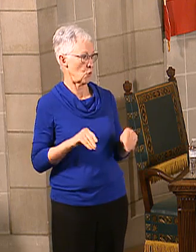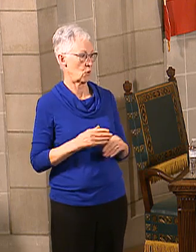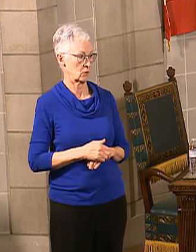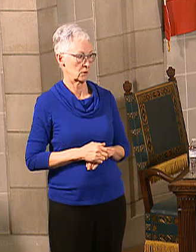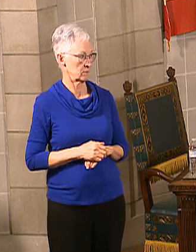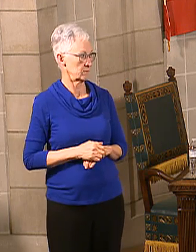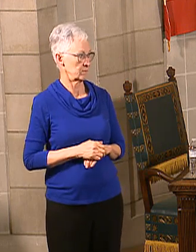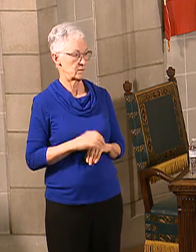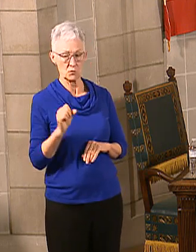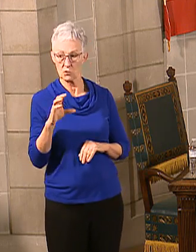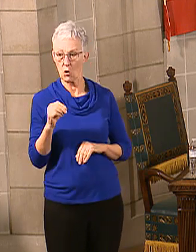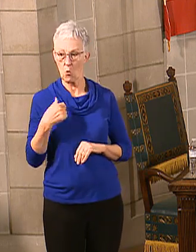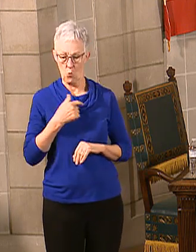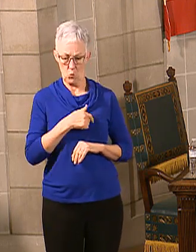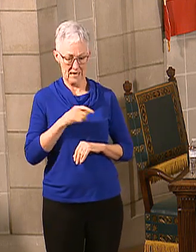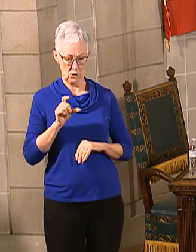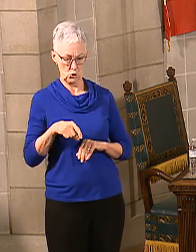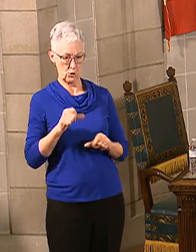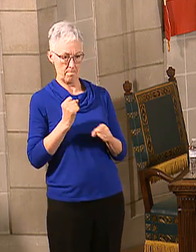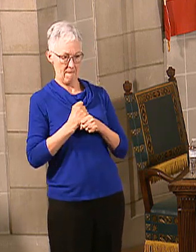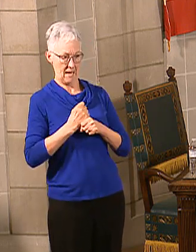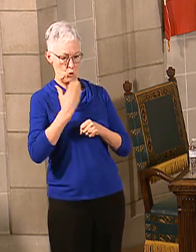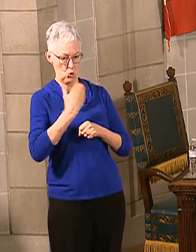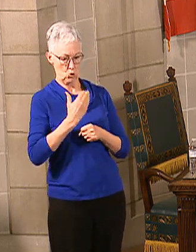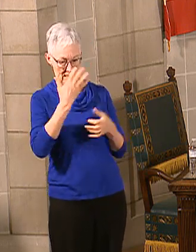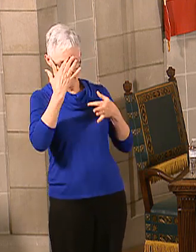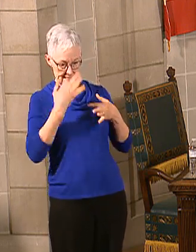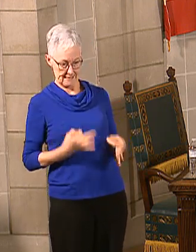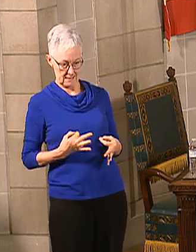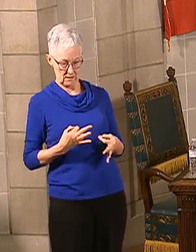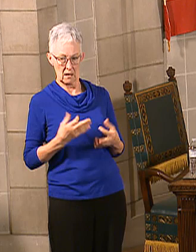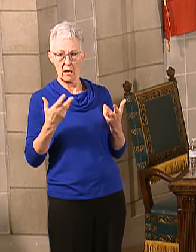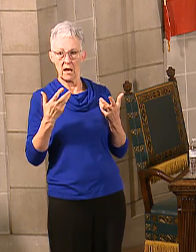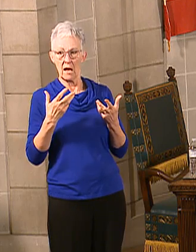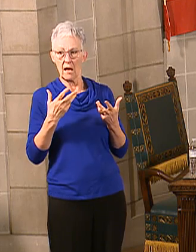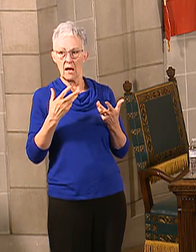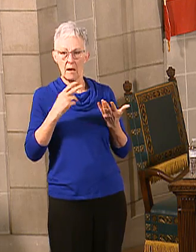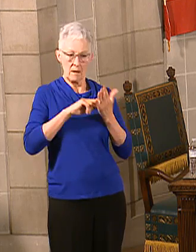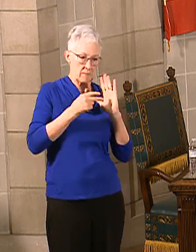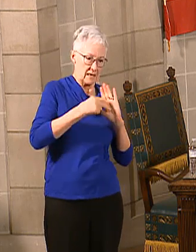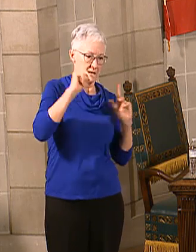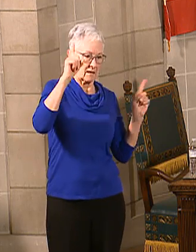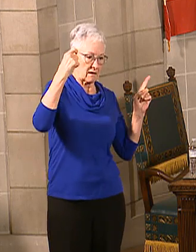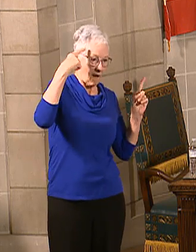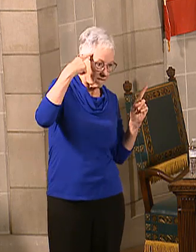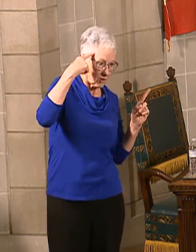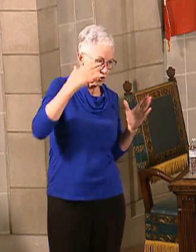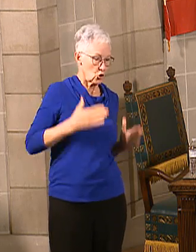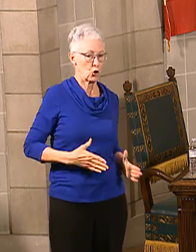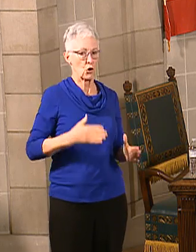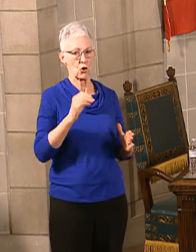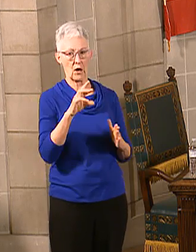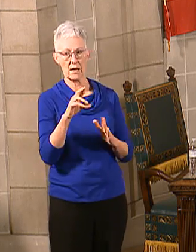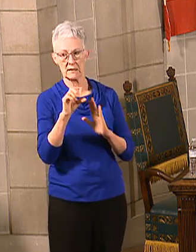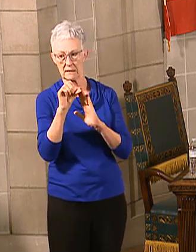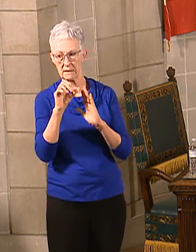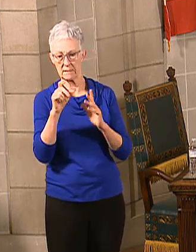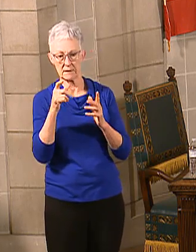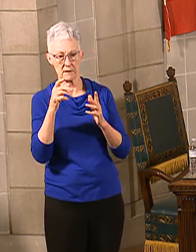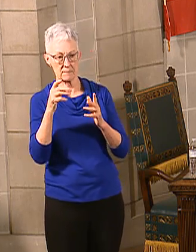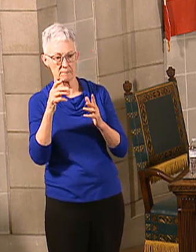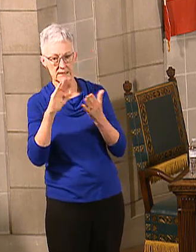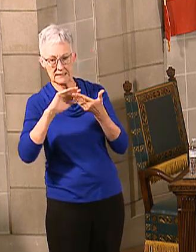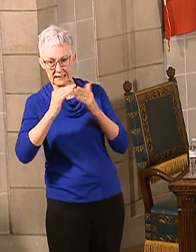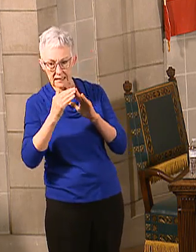don't have to make those decisions for you. We are all adults. We are all responsible as citizens of